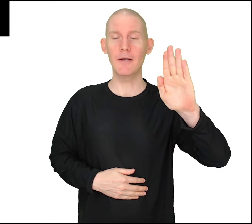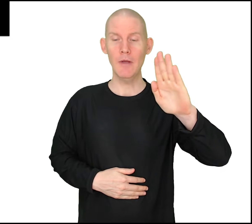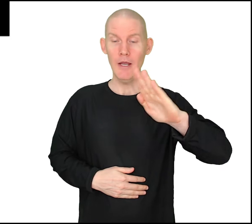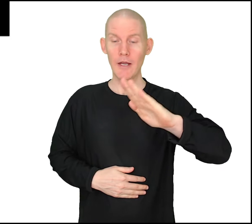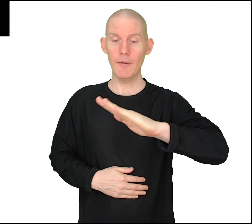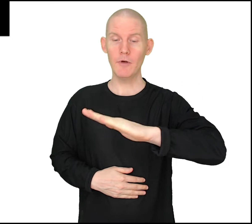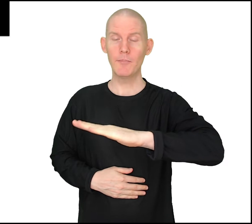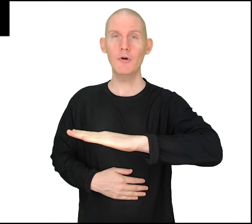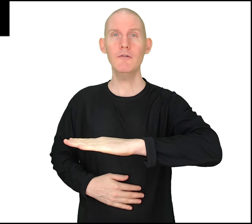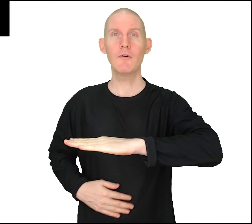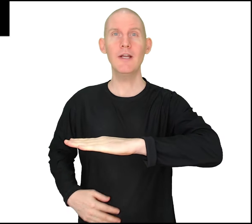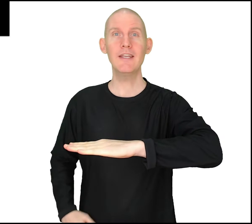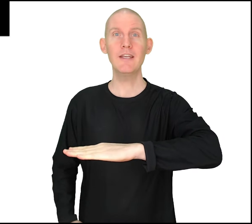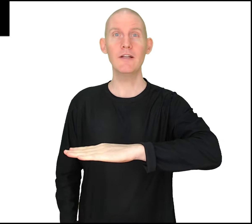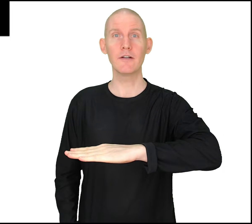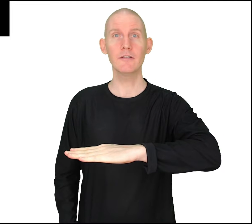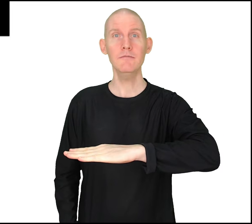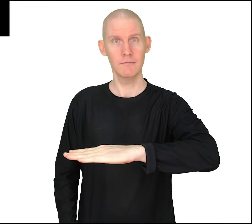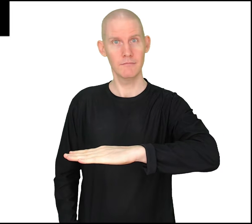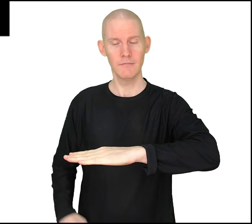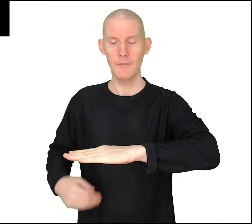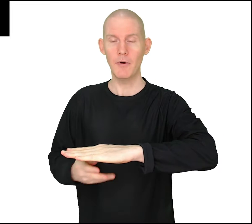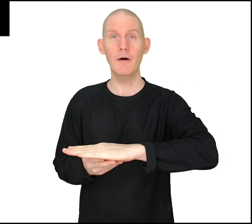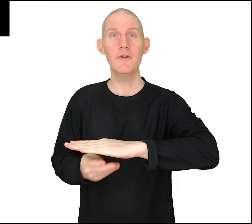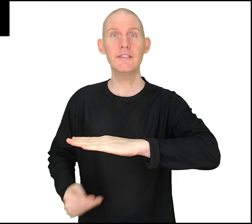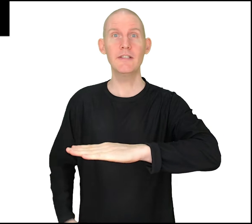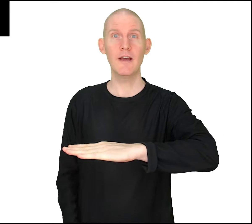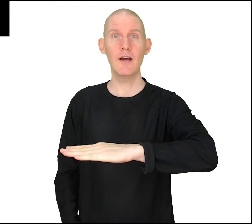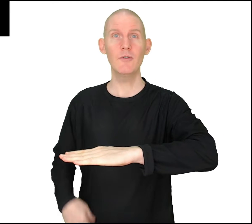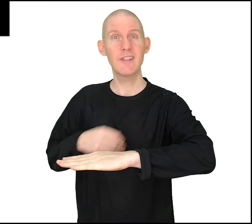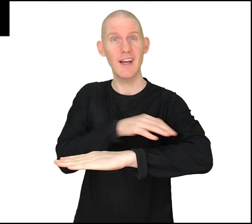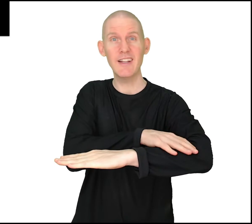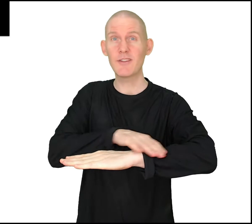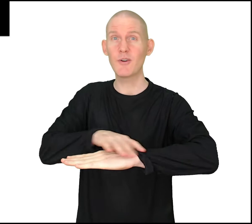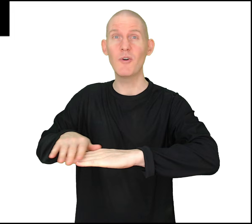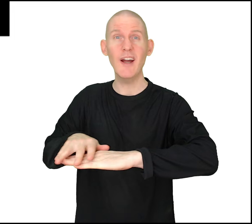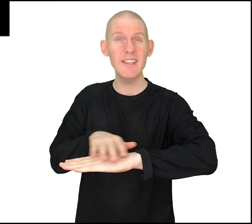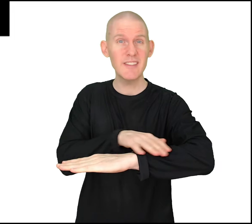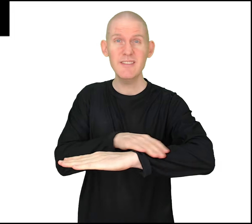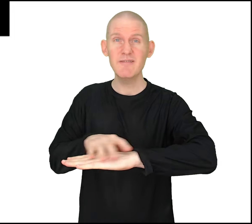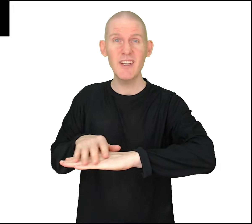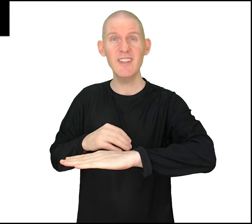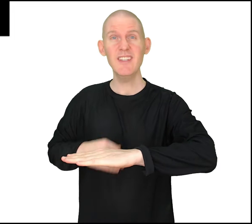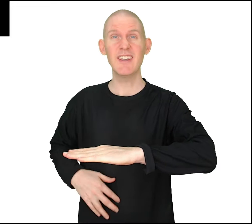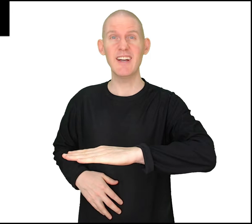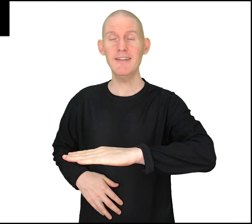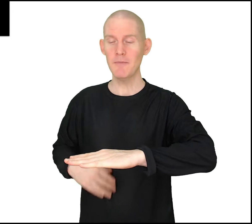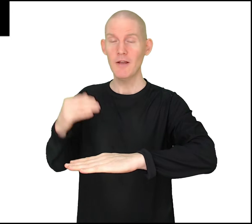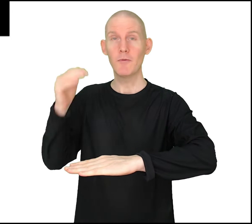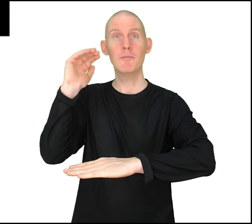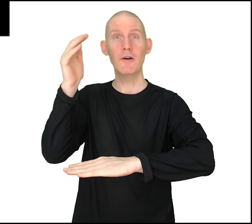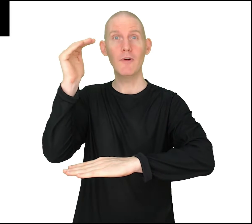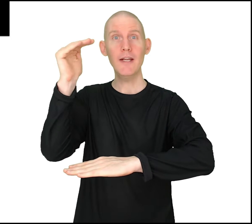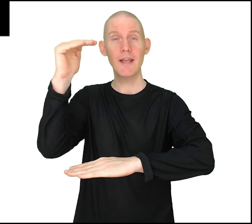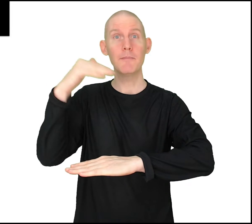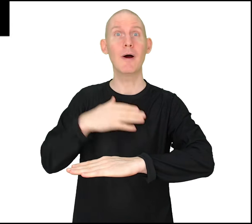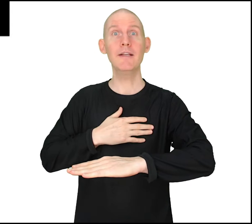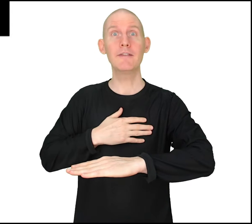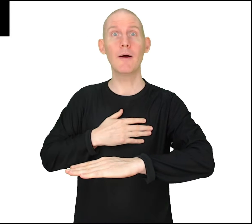Now I'm going to put it right here, palm facing down, kind of like the horizon, maybe. With my right hand, my dominant